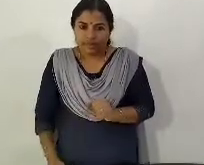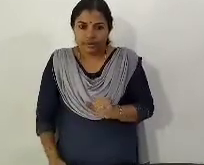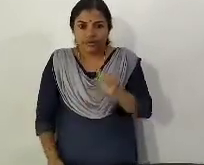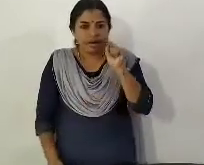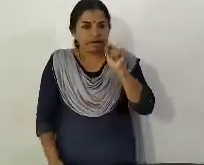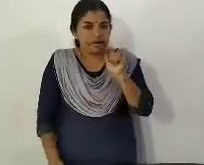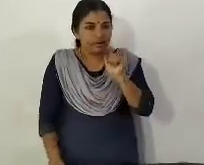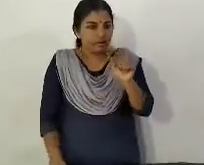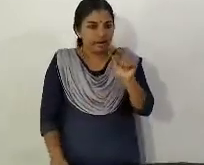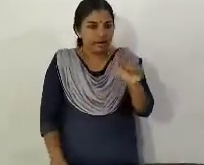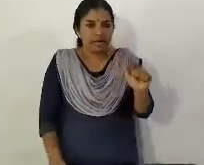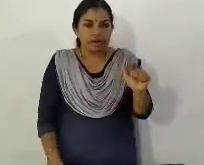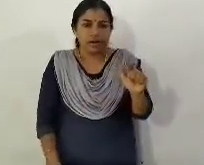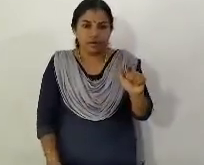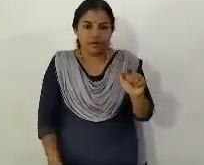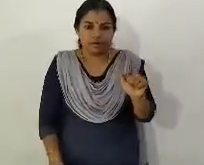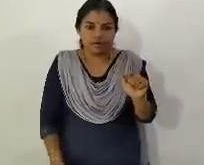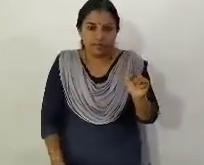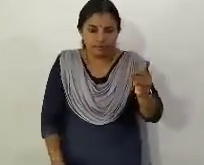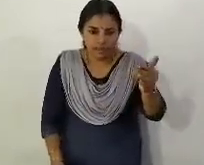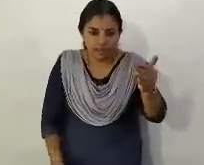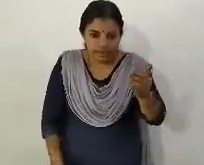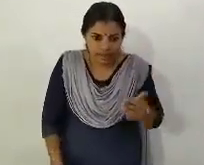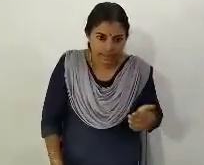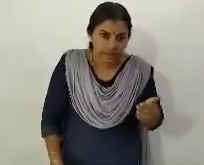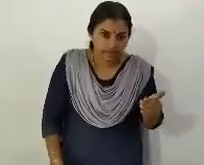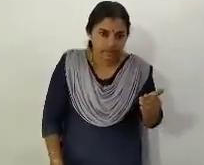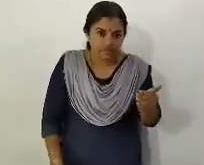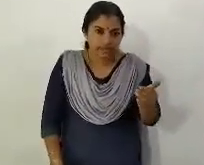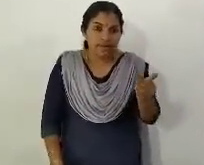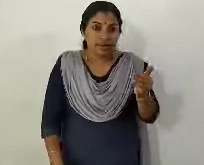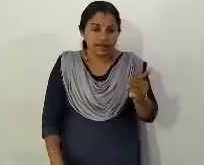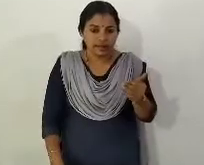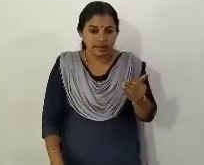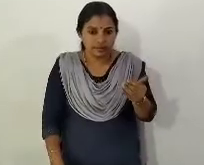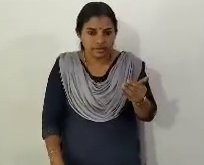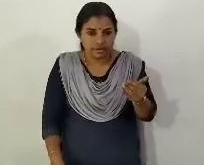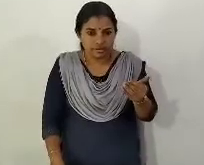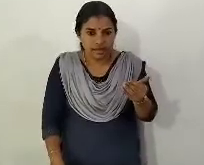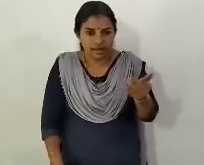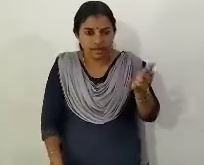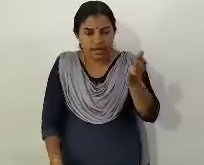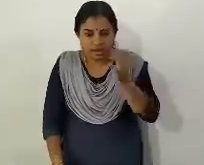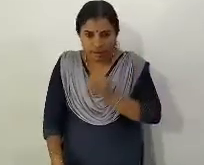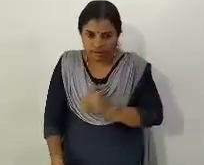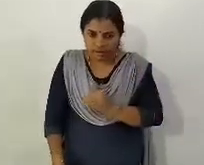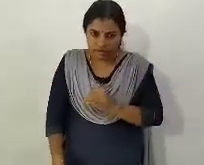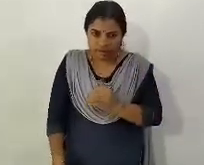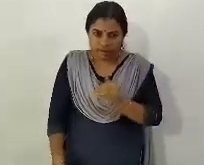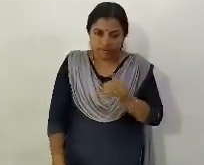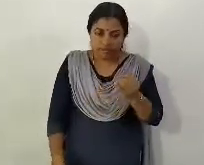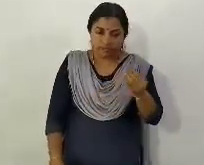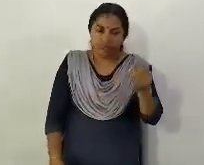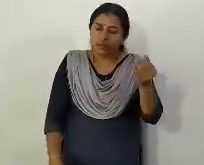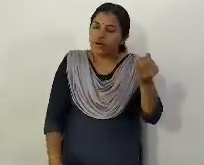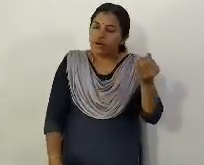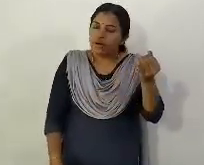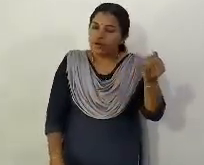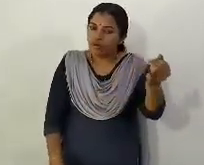These are the two main points relating this raster images and vector images.